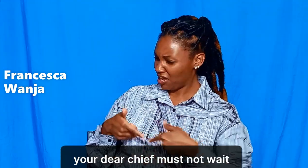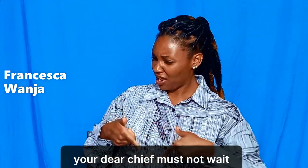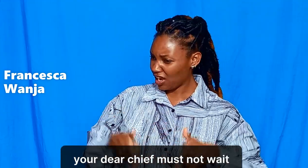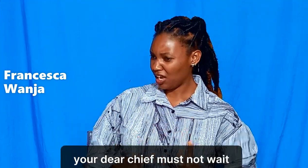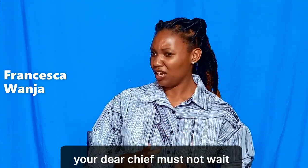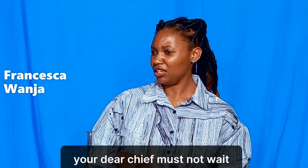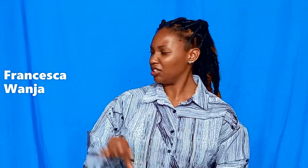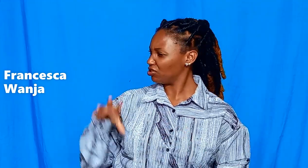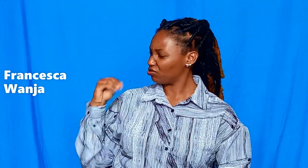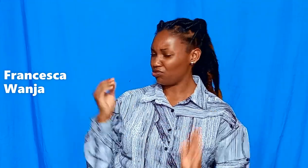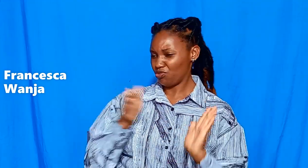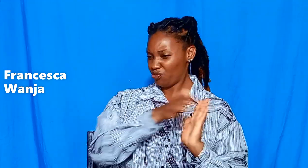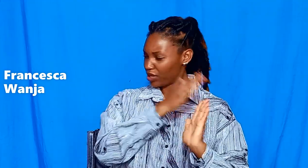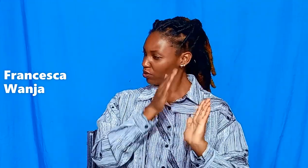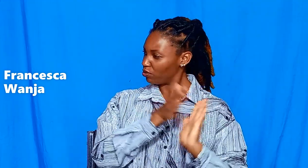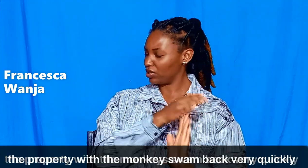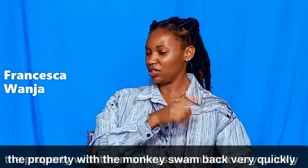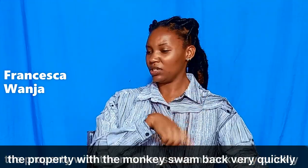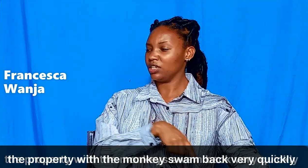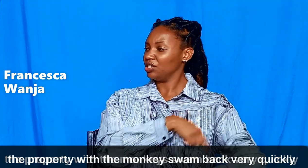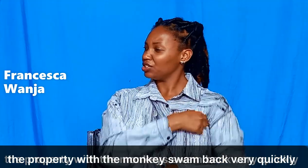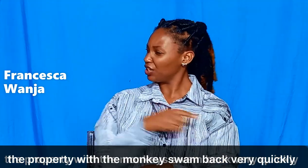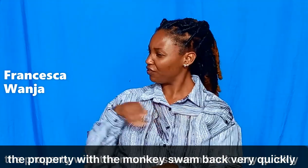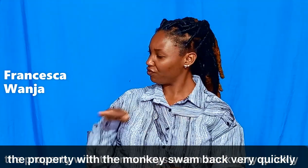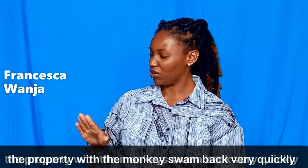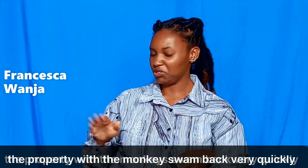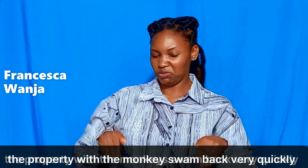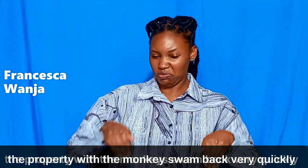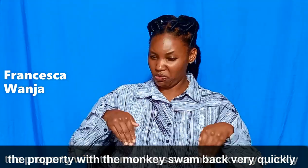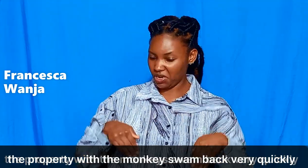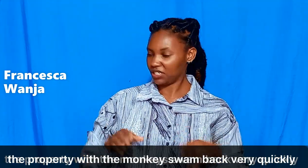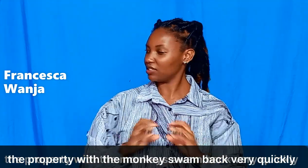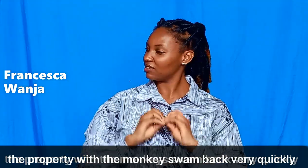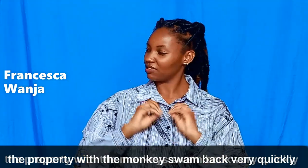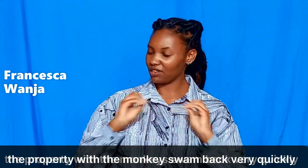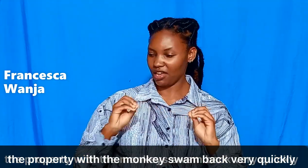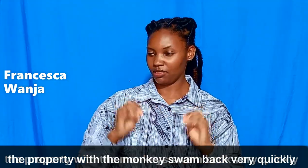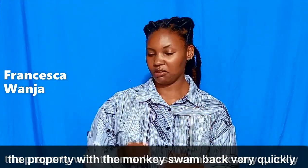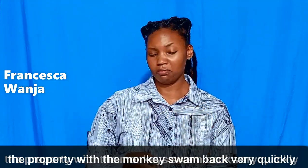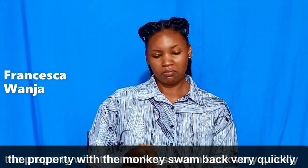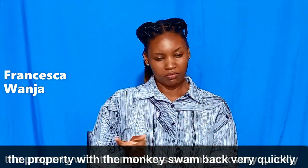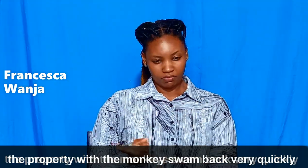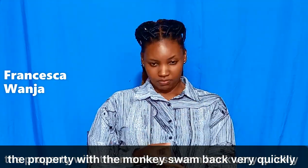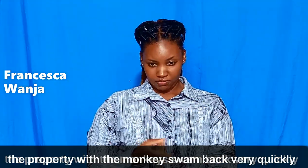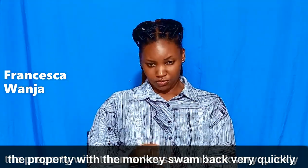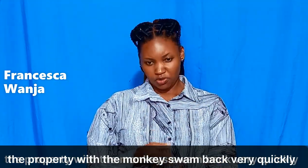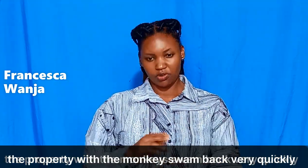wait. The crocodile with the monkey swam back. back very quickly.